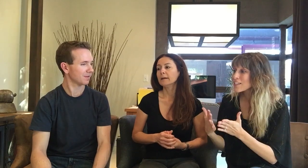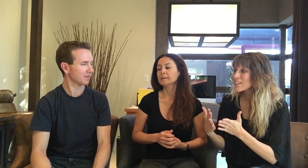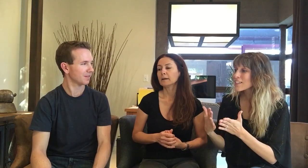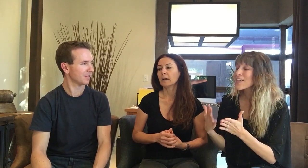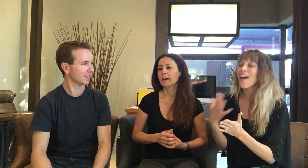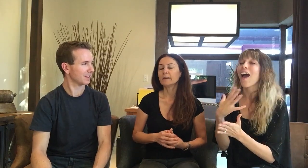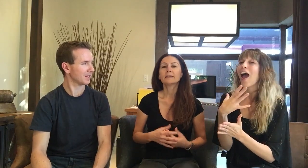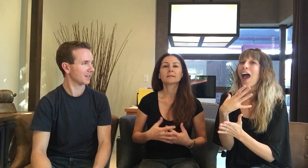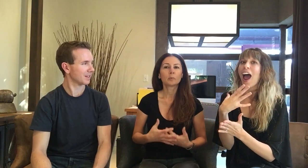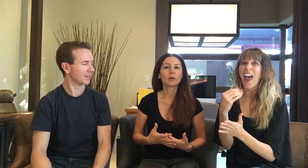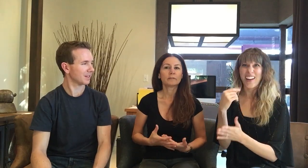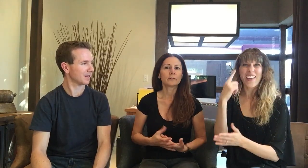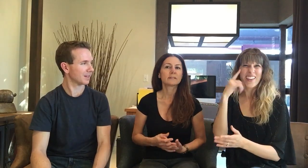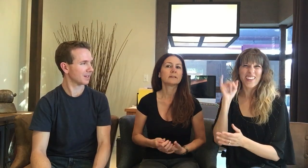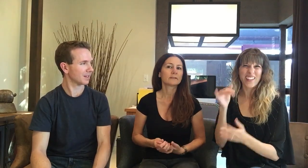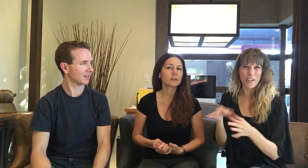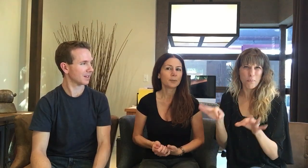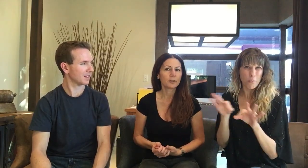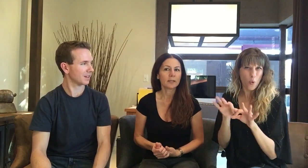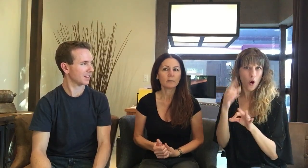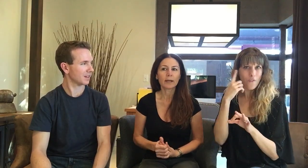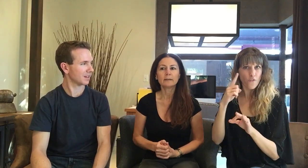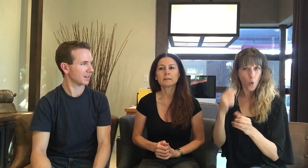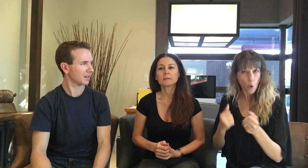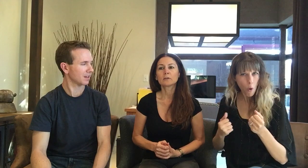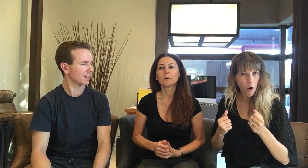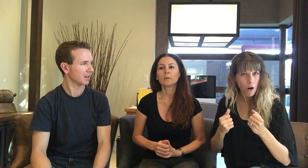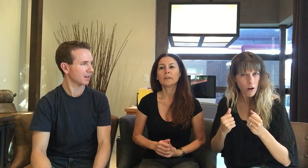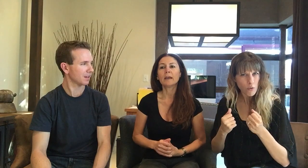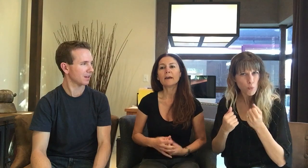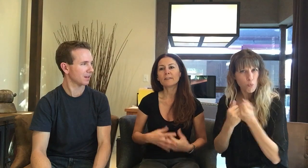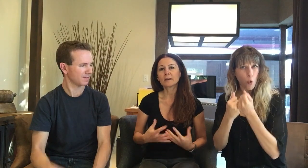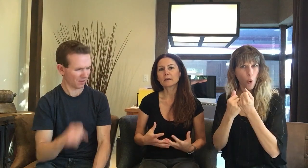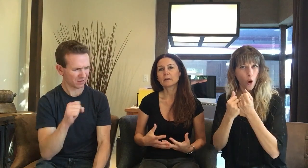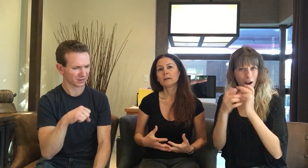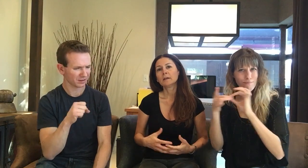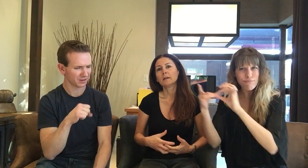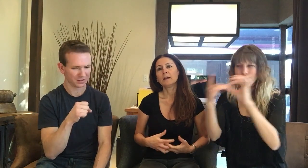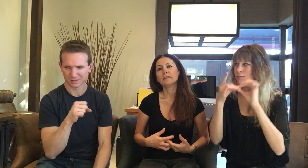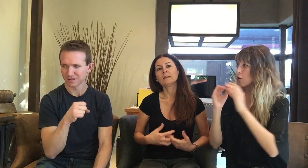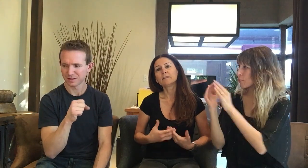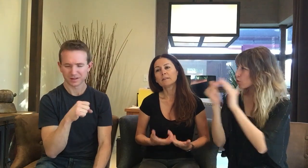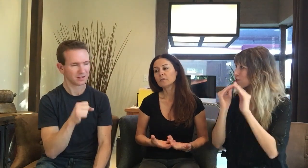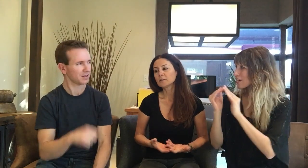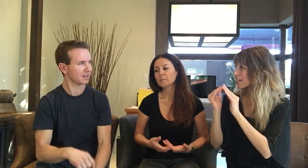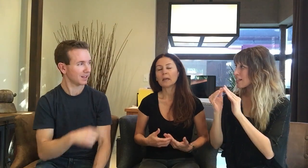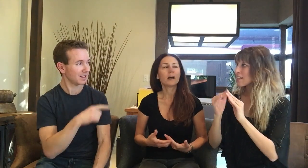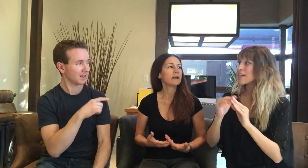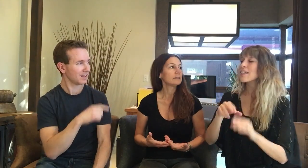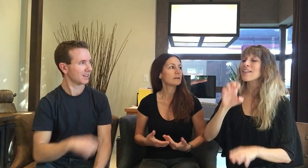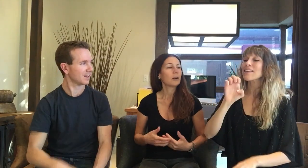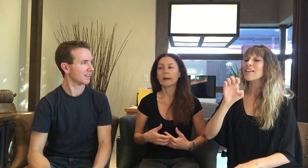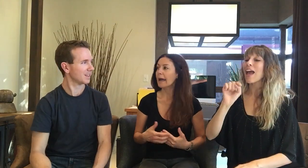And I think that's important for a sense of community, right? So the ethic and the ethos behind our